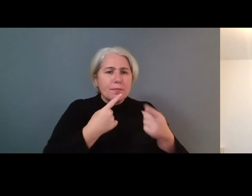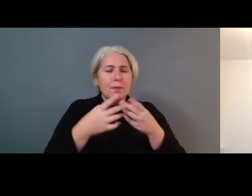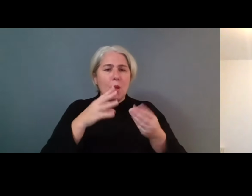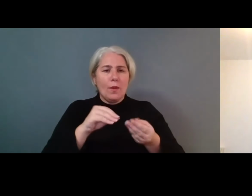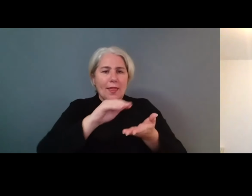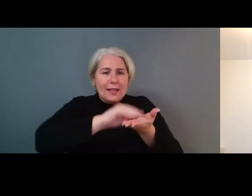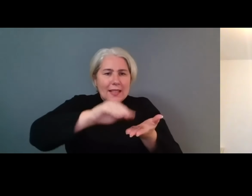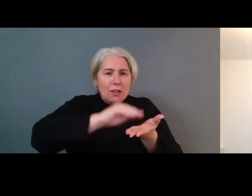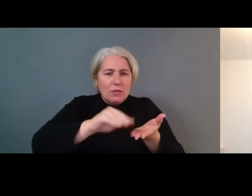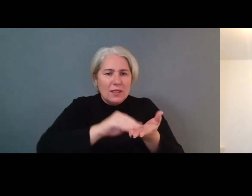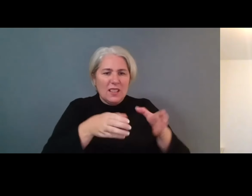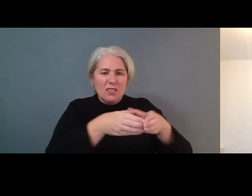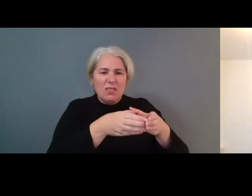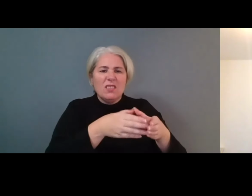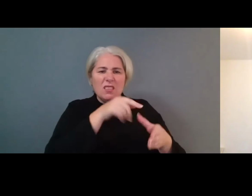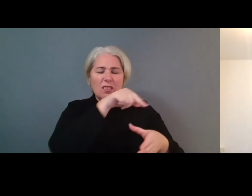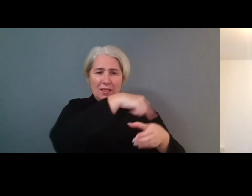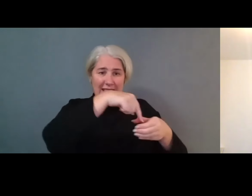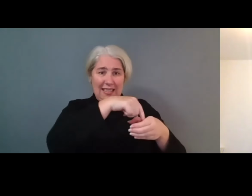events,